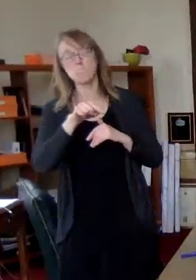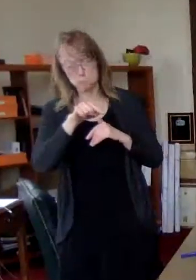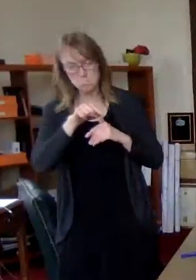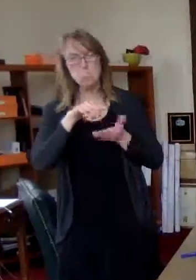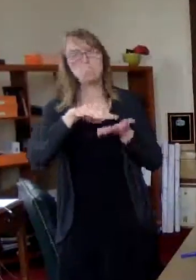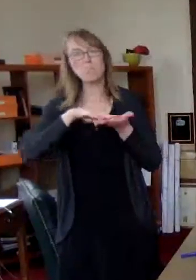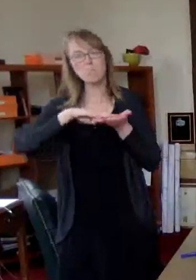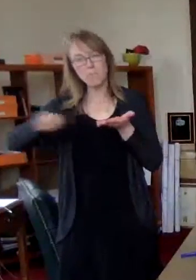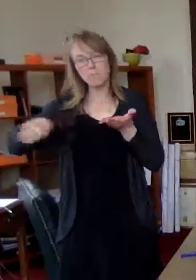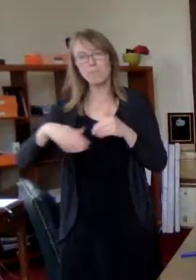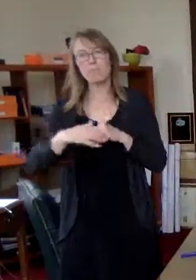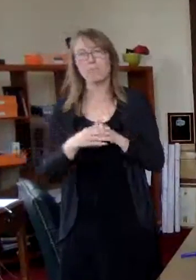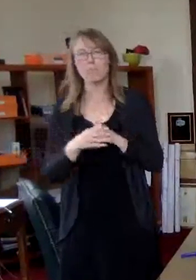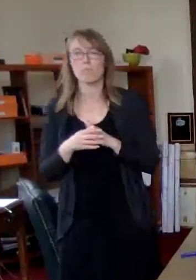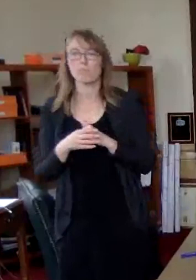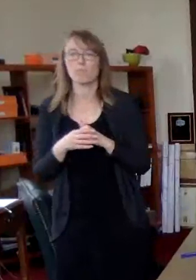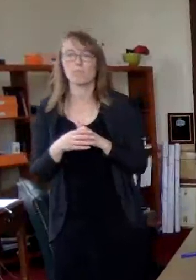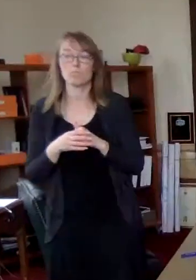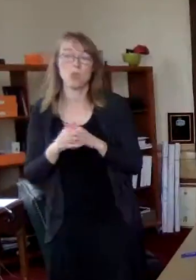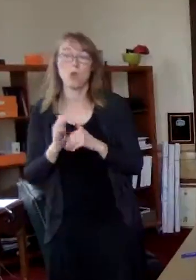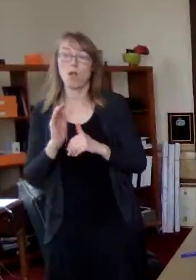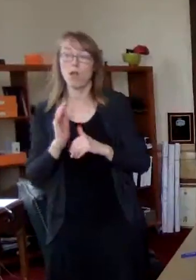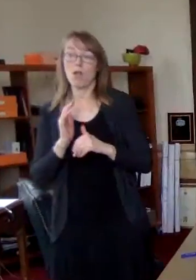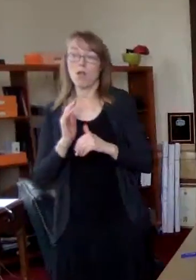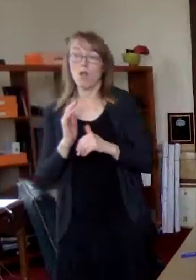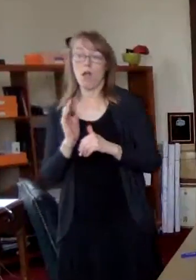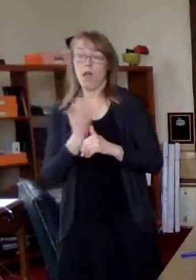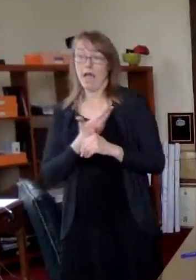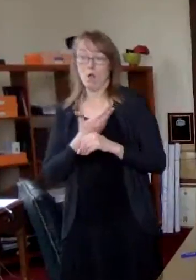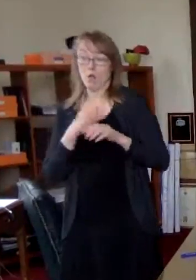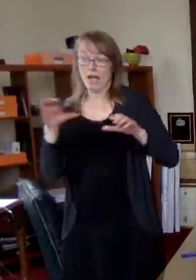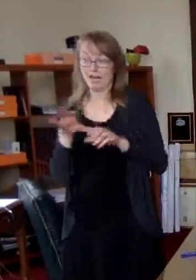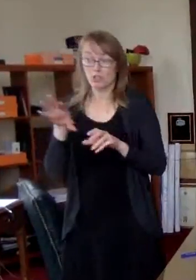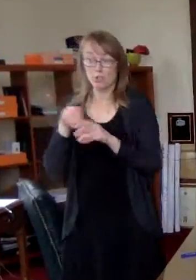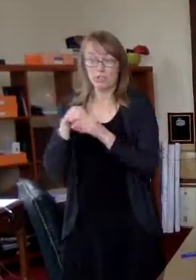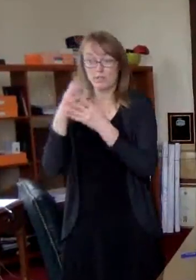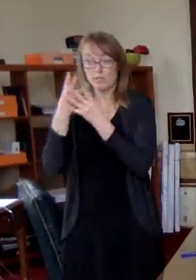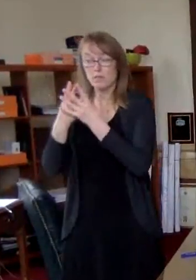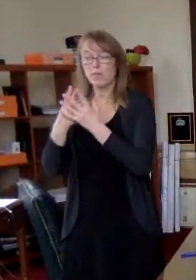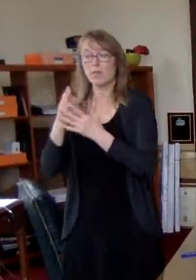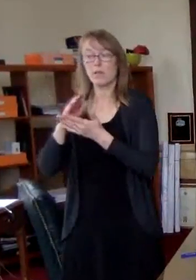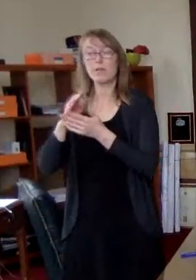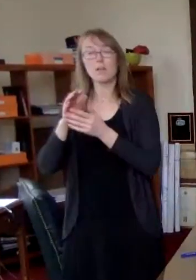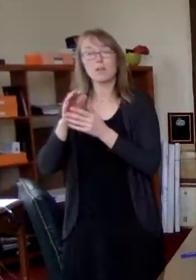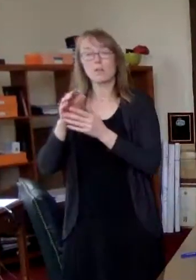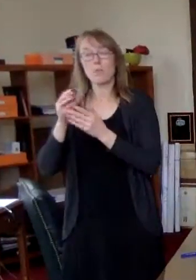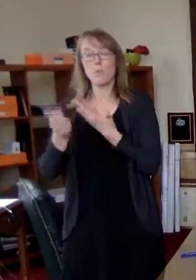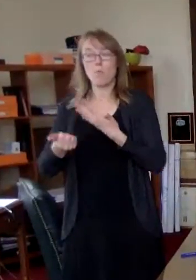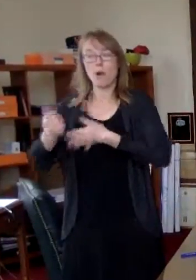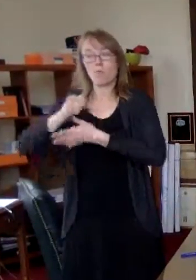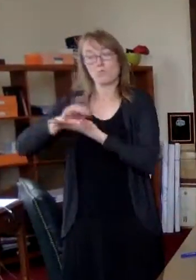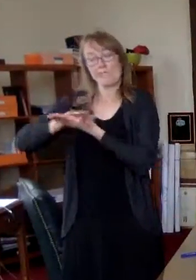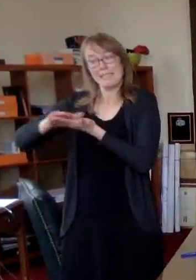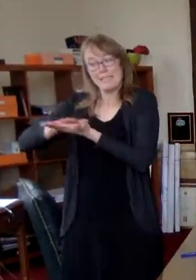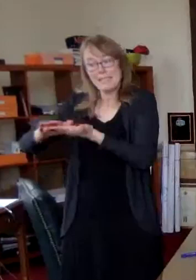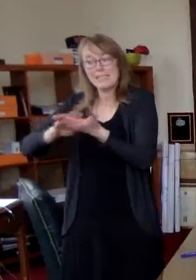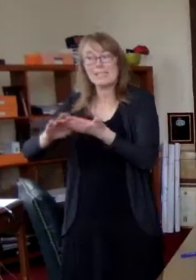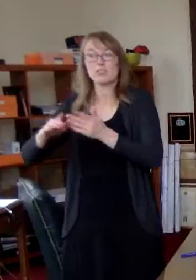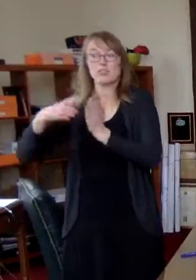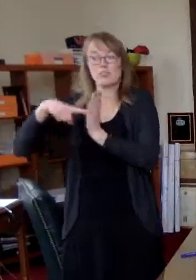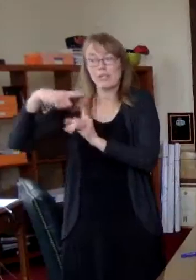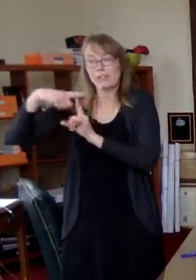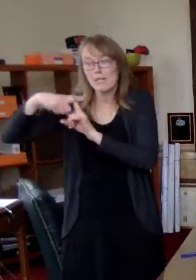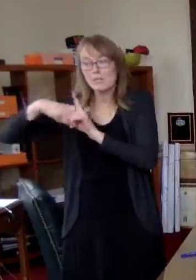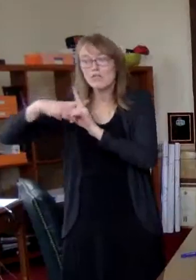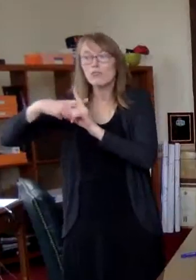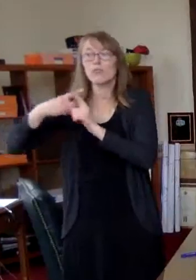separation, and that folks aren't exposed. Don wants to know, what is the city doing, or how about the homeless